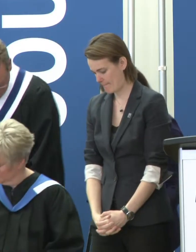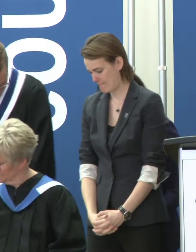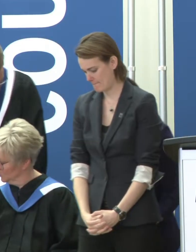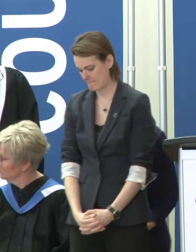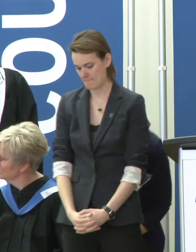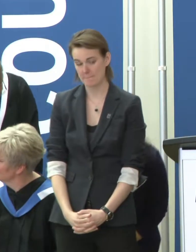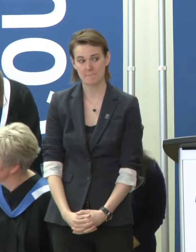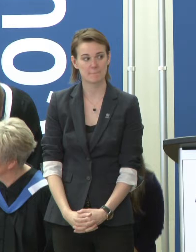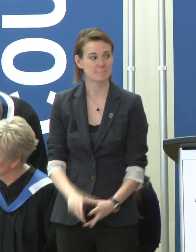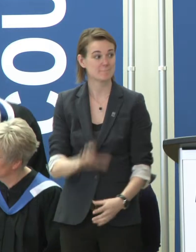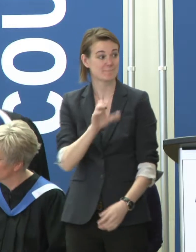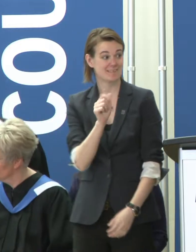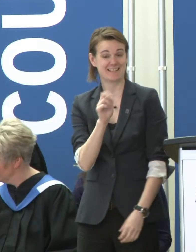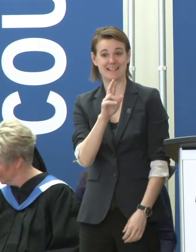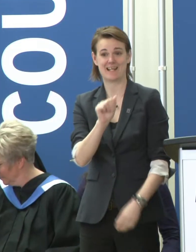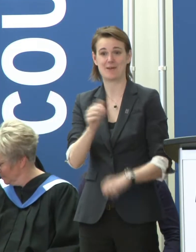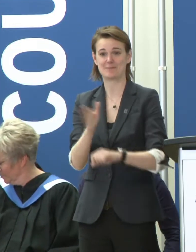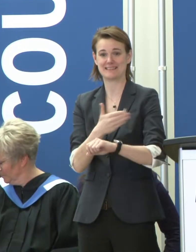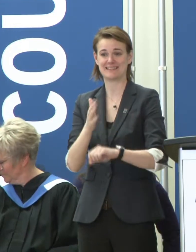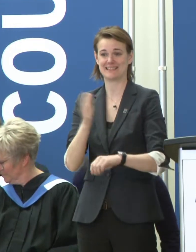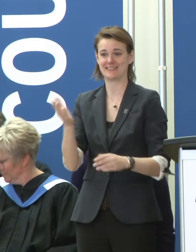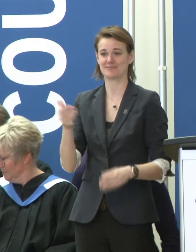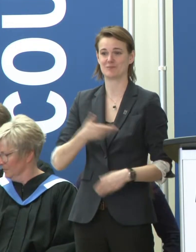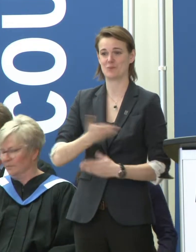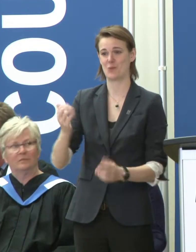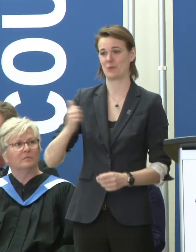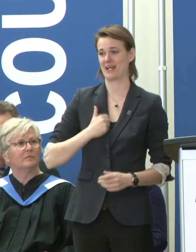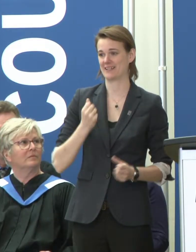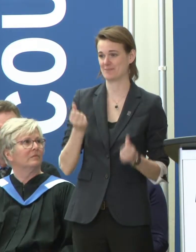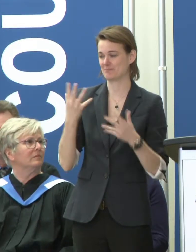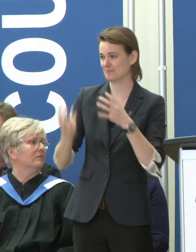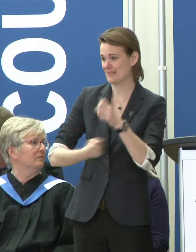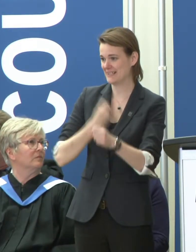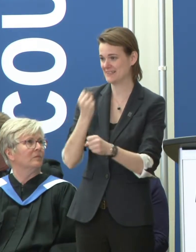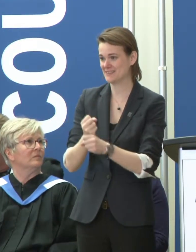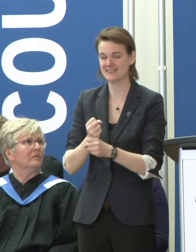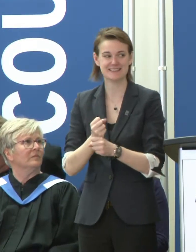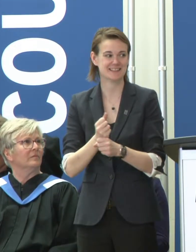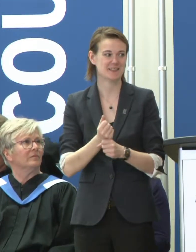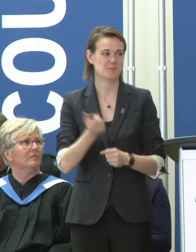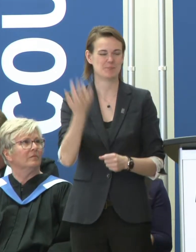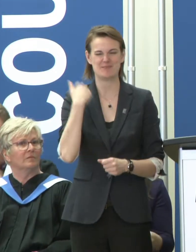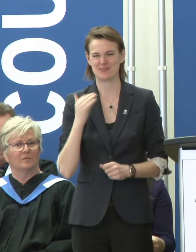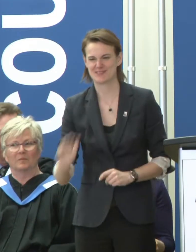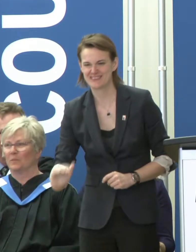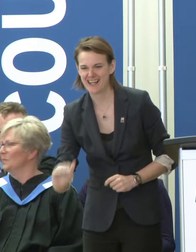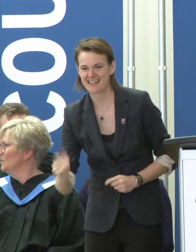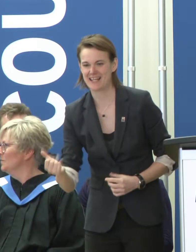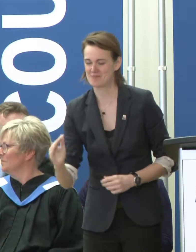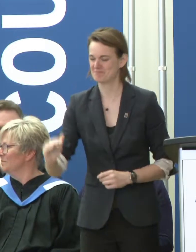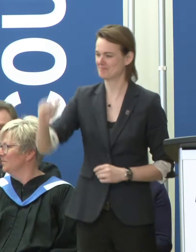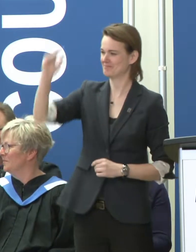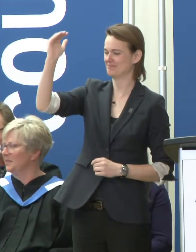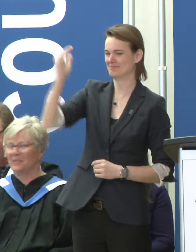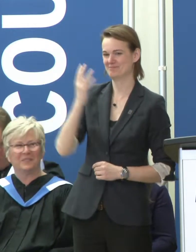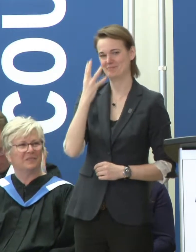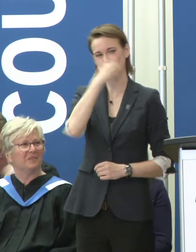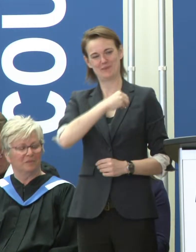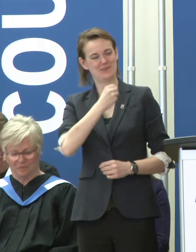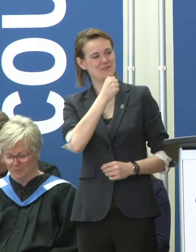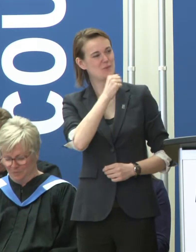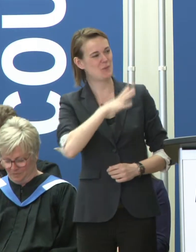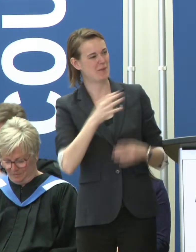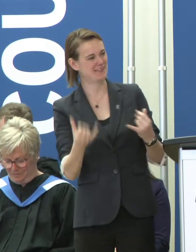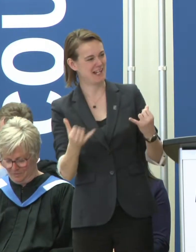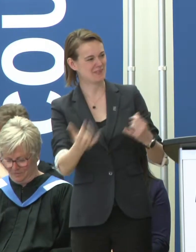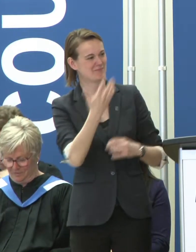Clara has been doing this for a number of years, and the first couple of years we needed a step stool. Not so much. She's a beautiful young woman. Again, thank